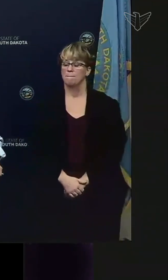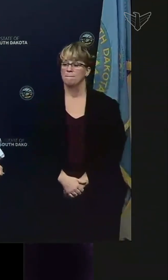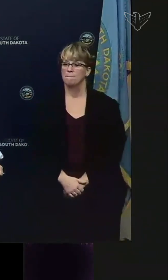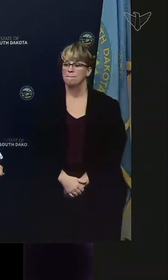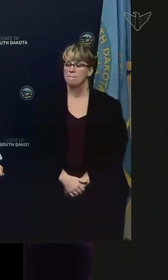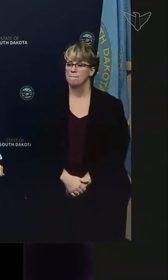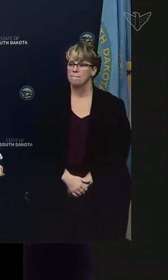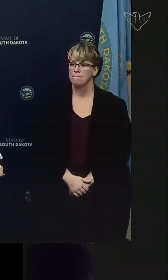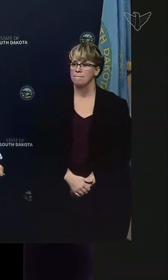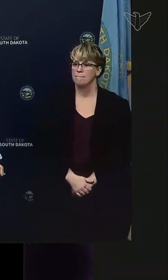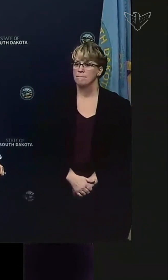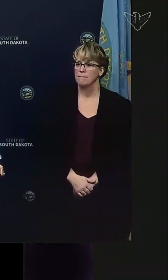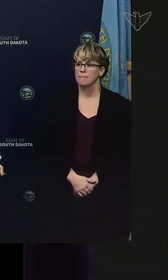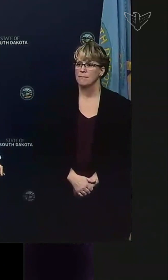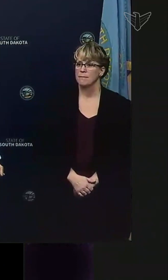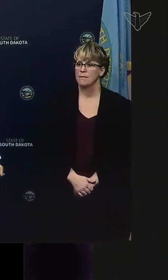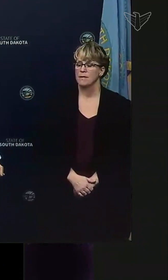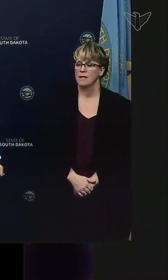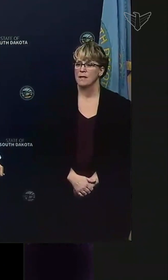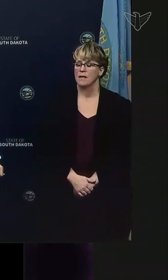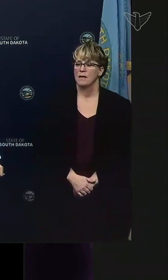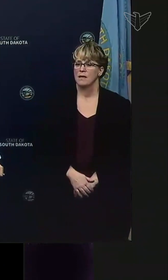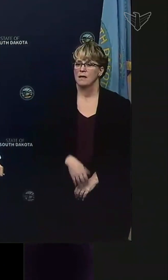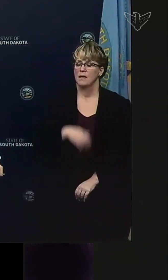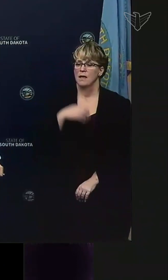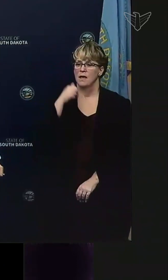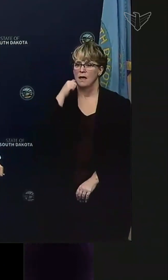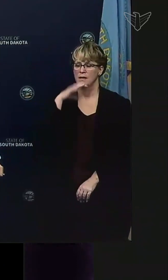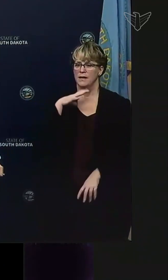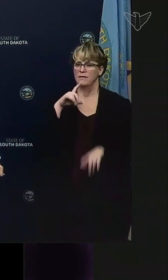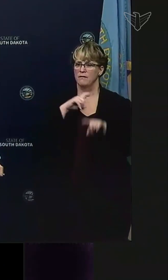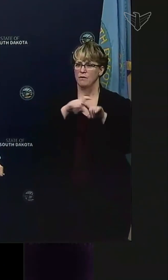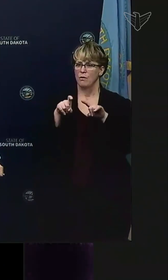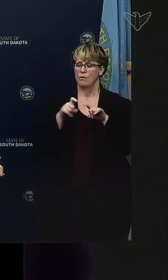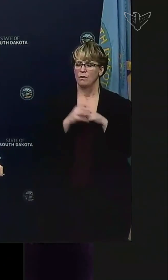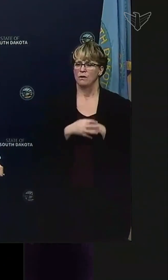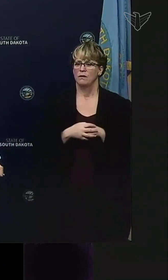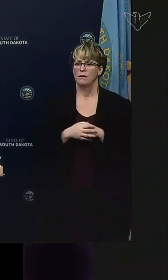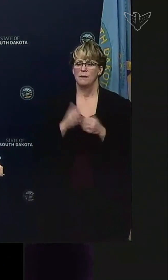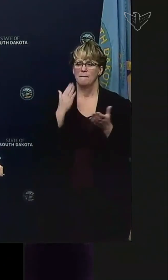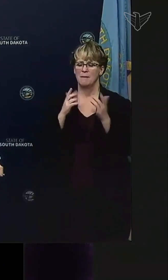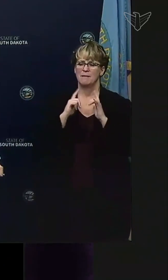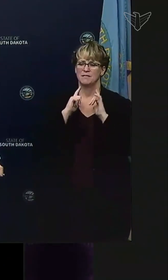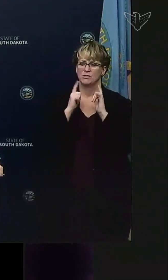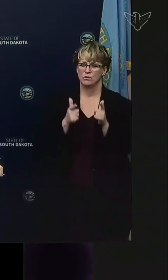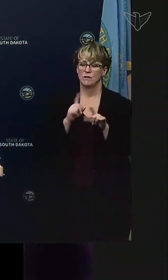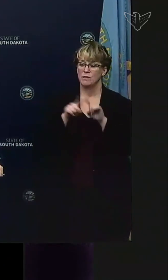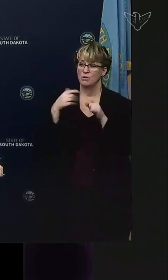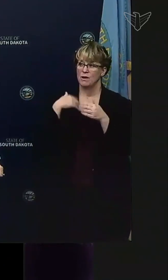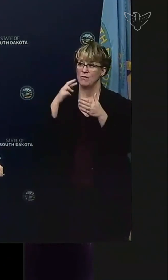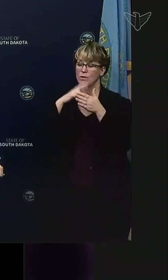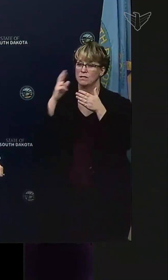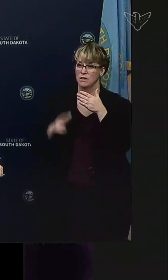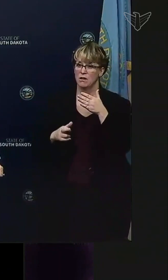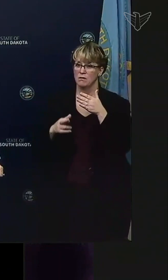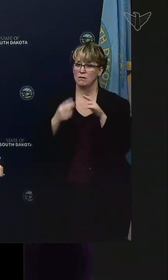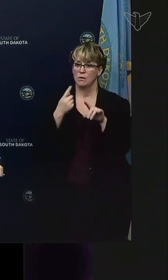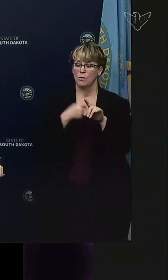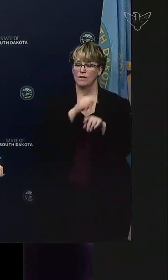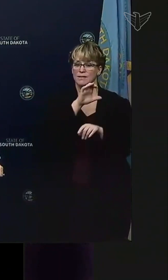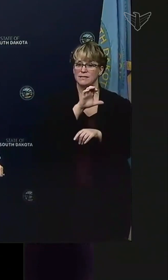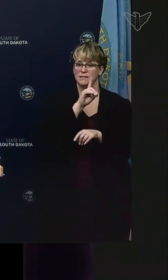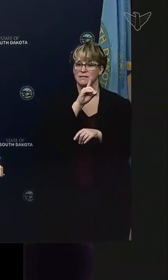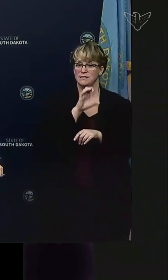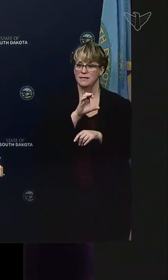Governor, this is Amy Furlity from the Associated Press. This may be a little premature, but do we have any results from what the